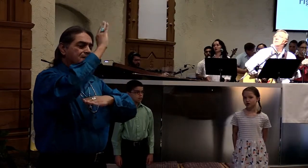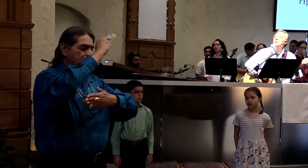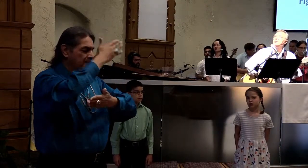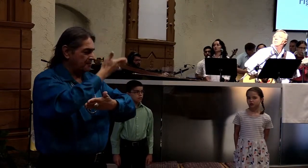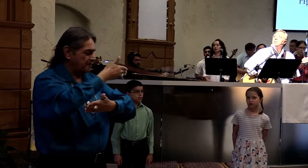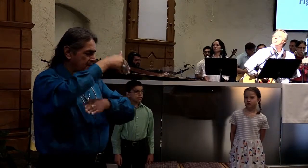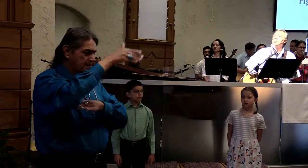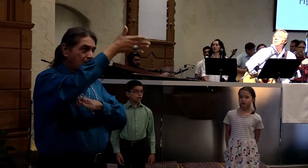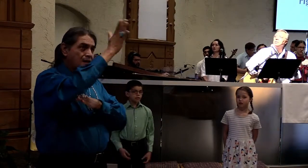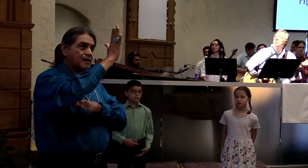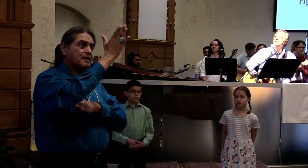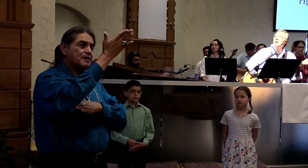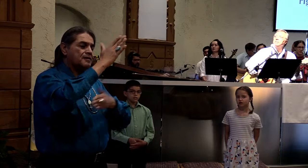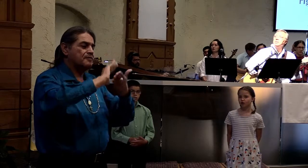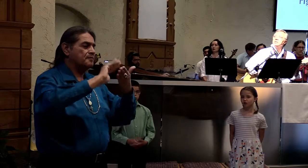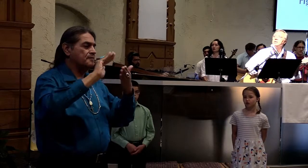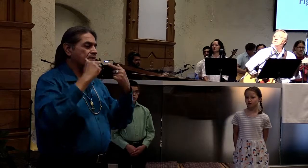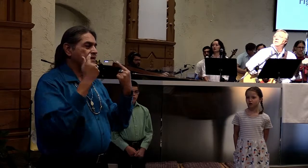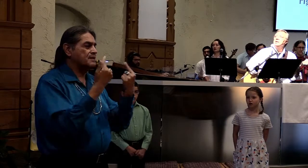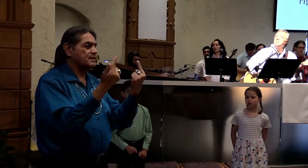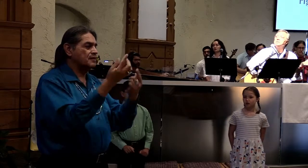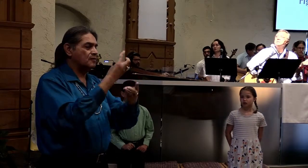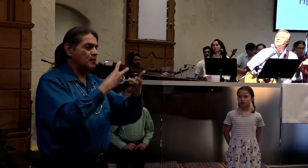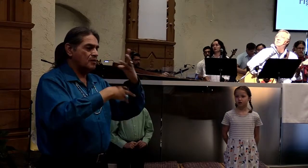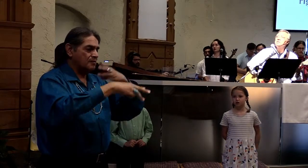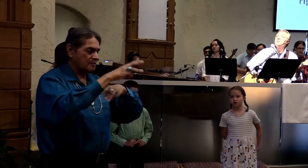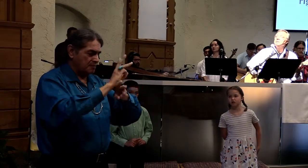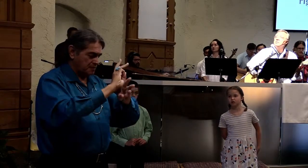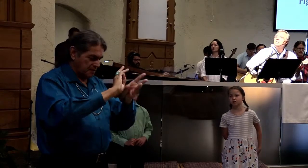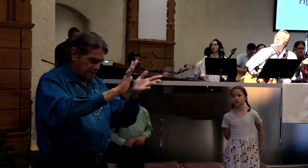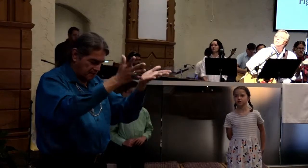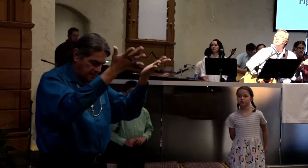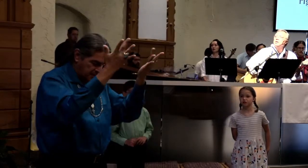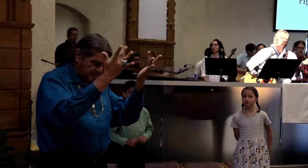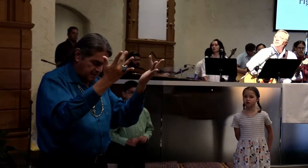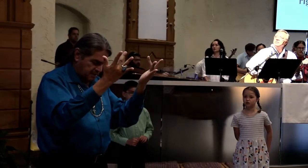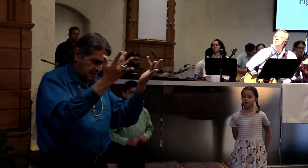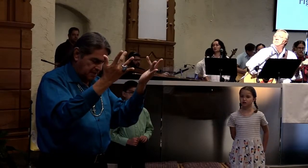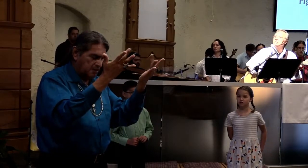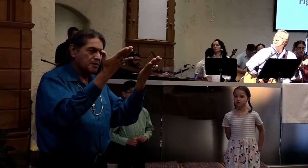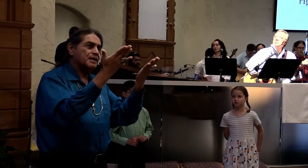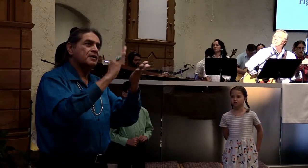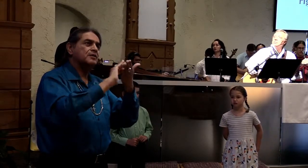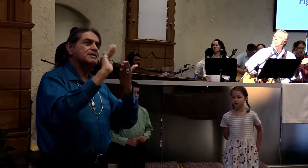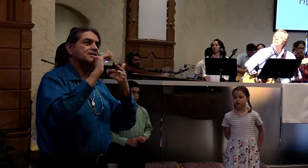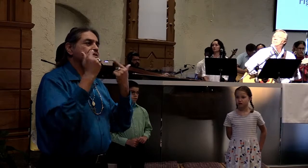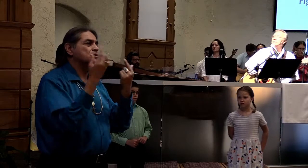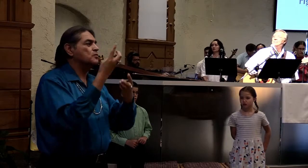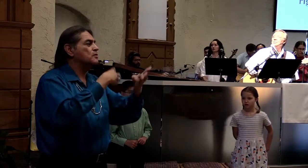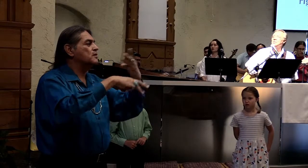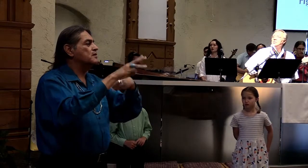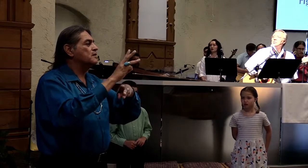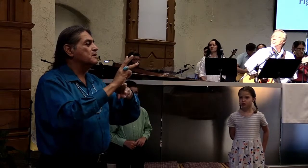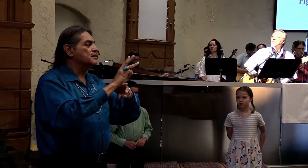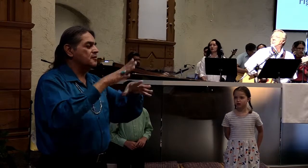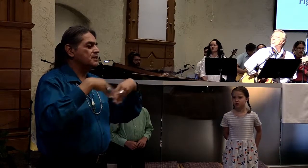Father, you take away the sins of the world, have mercy on us. You take away the sins of the world,